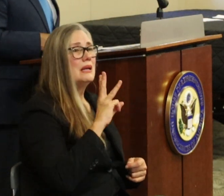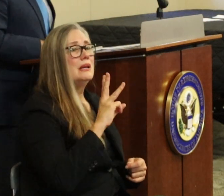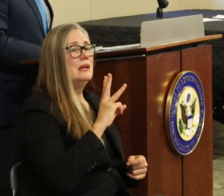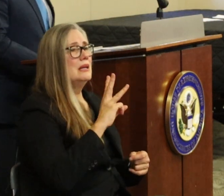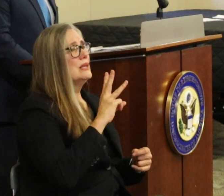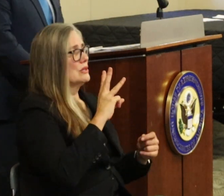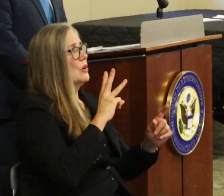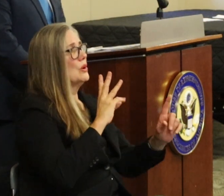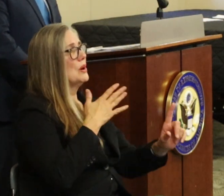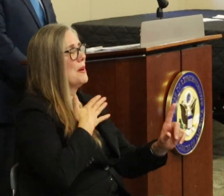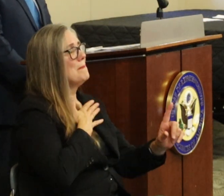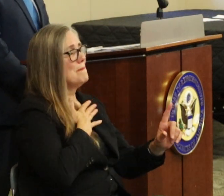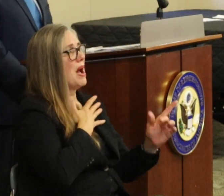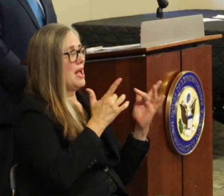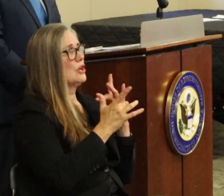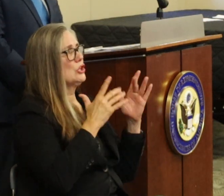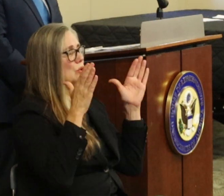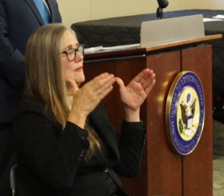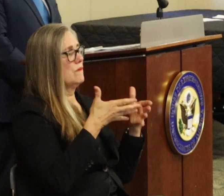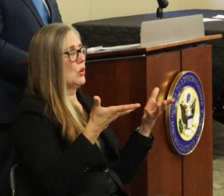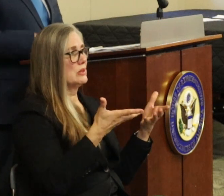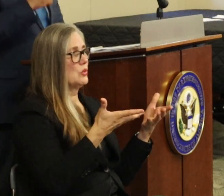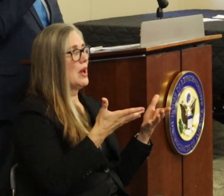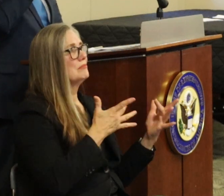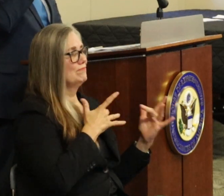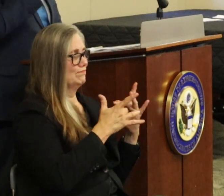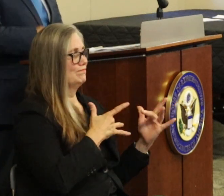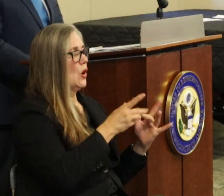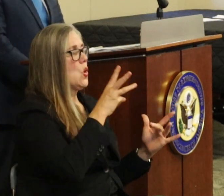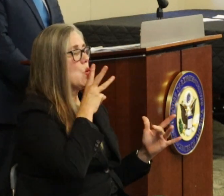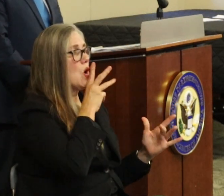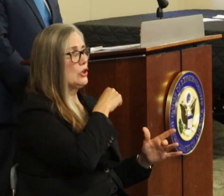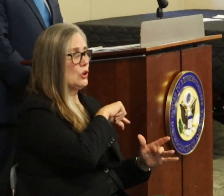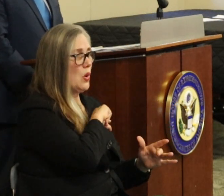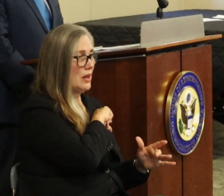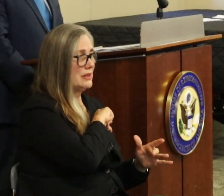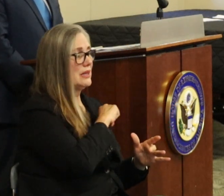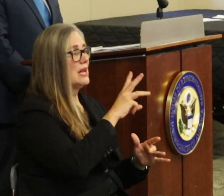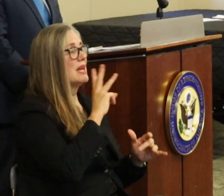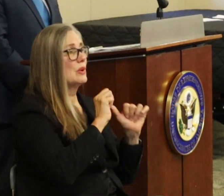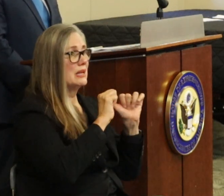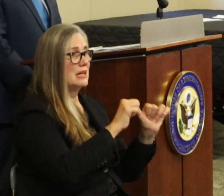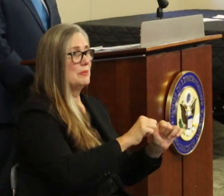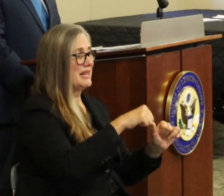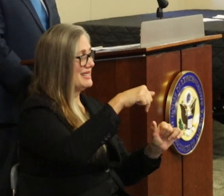my issue, as well as water sustainability. Since we're an adjudicated basin, we were not